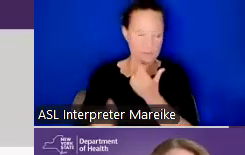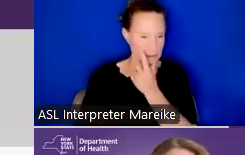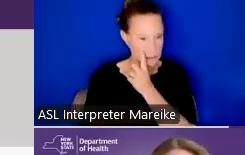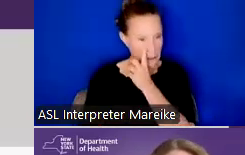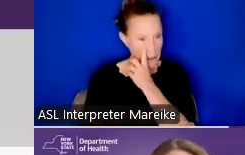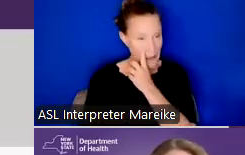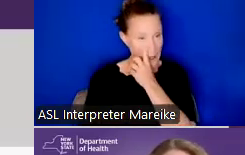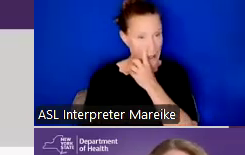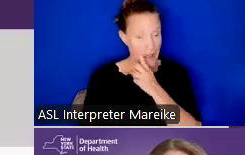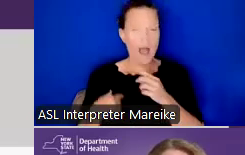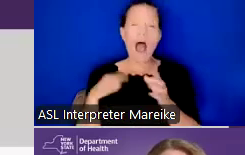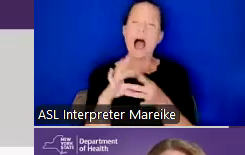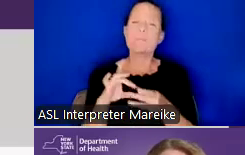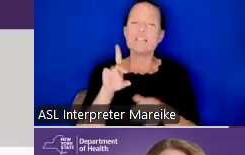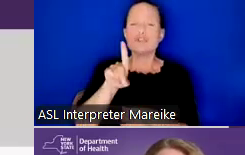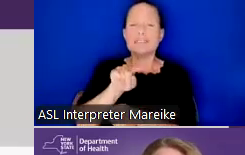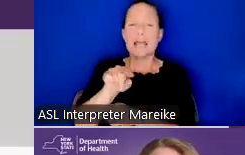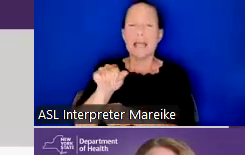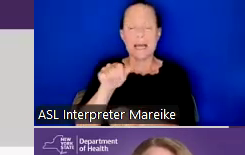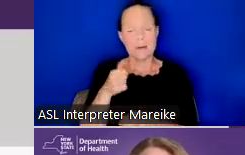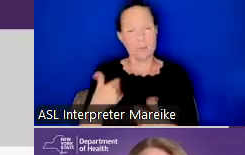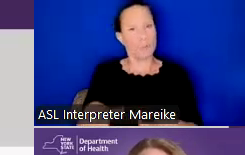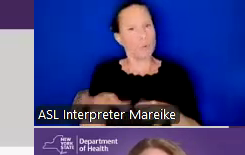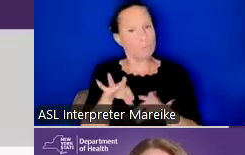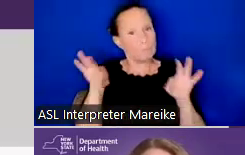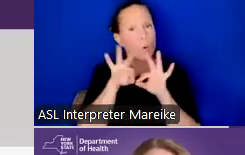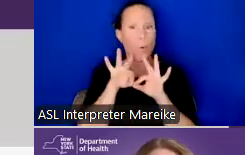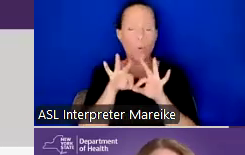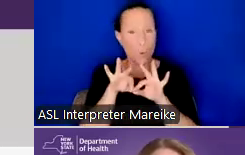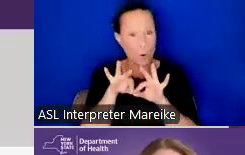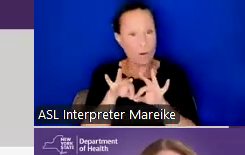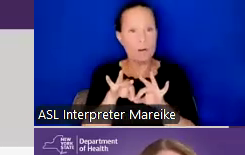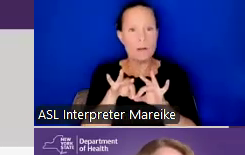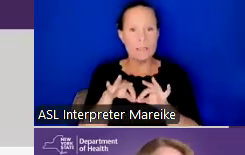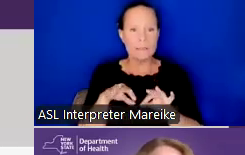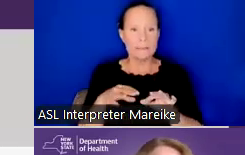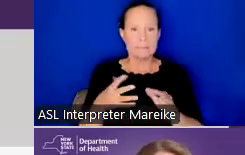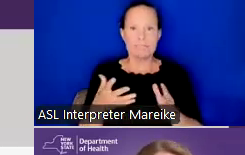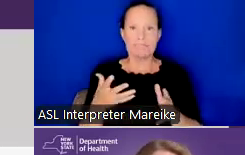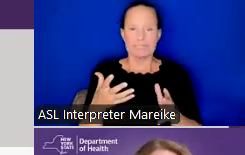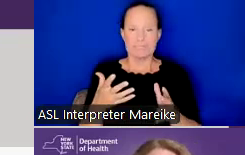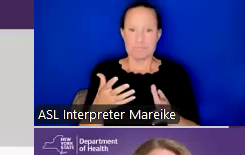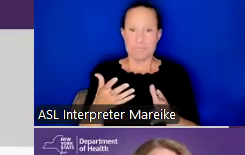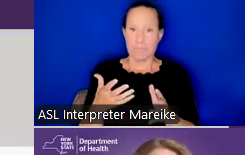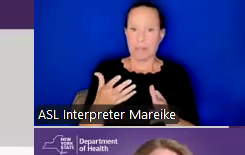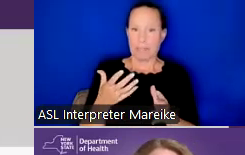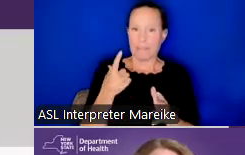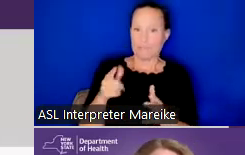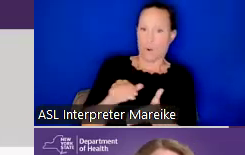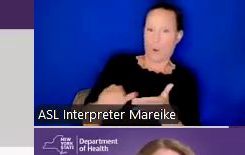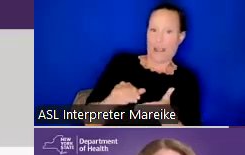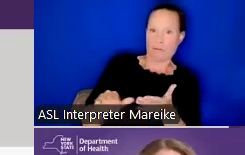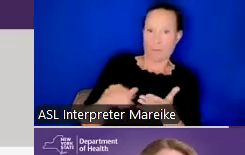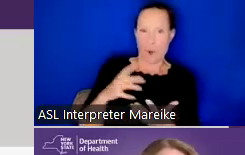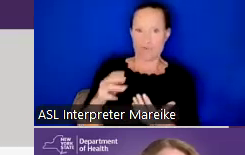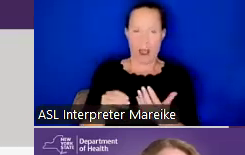So I mentioned data being a big part of, um, you know, uh, the waiver and things that the